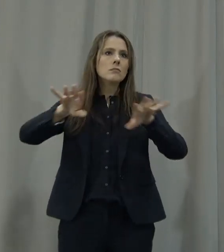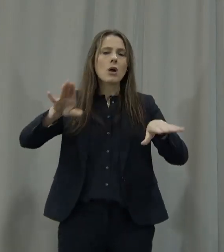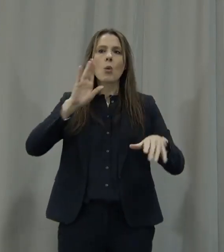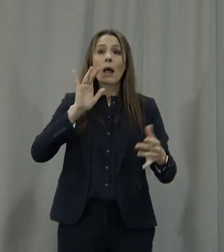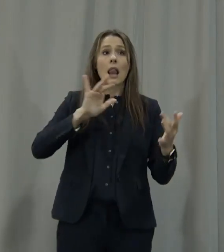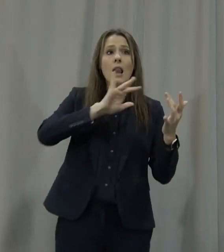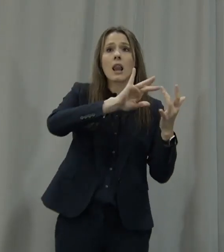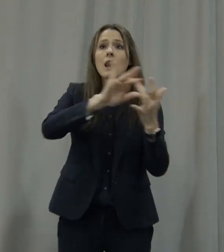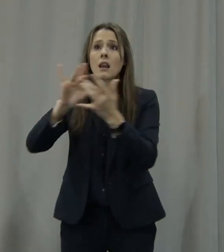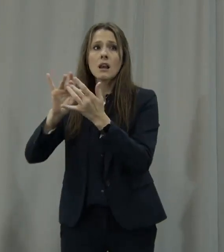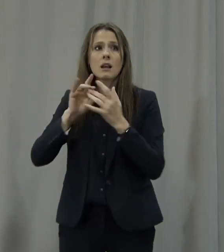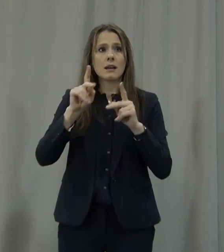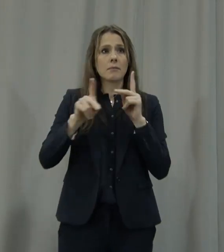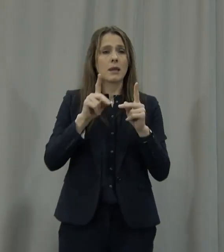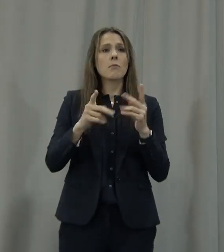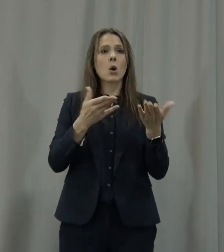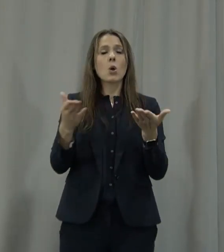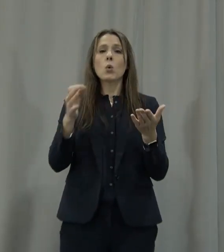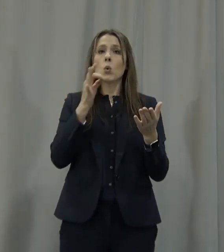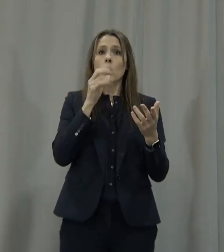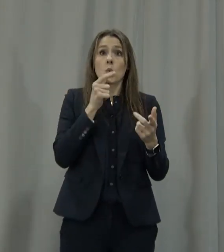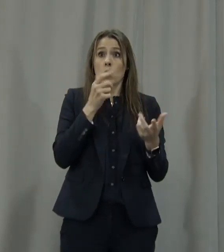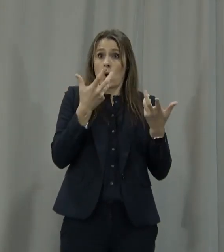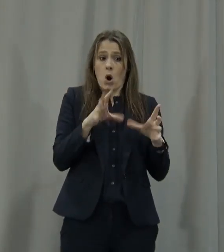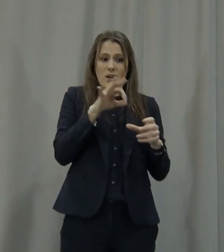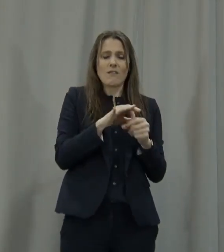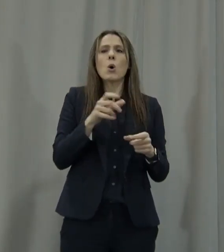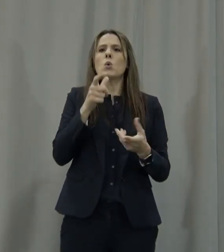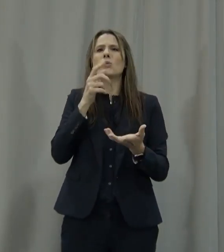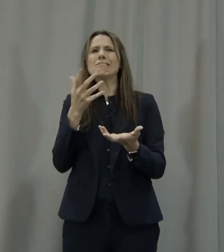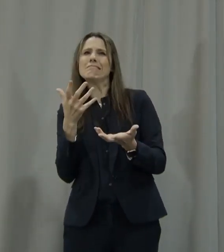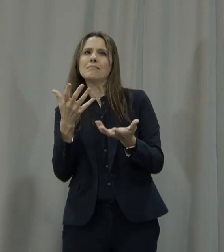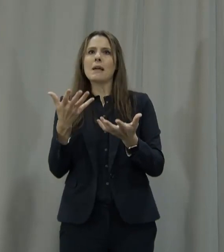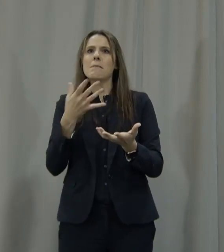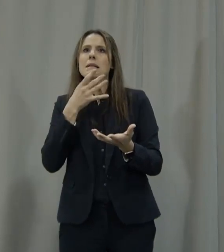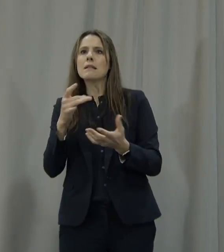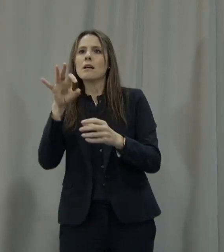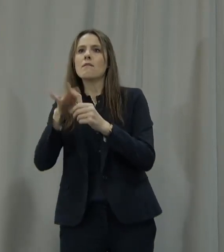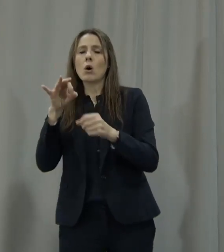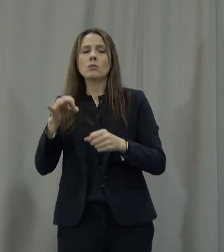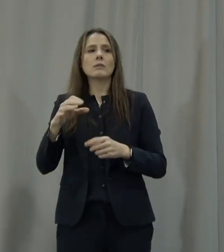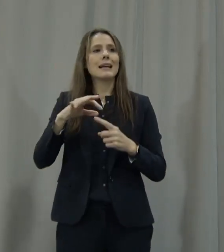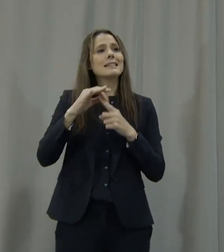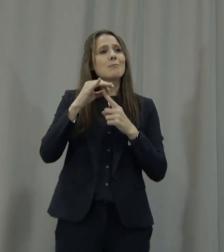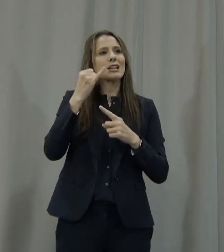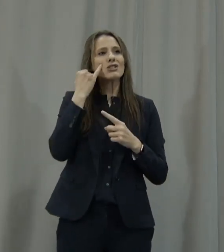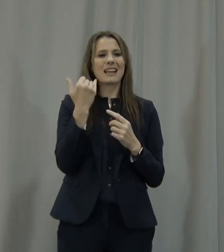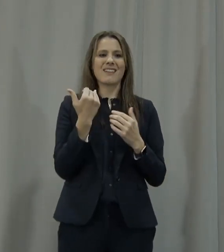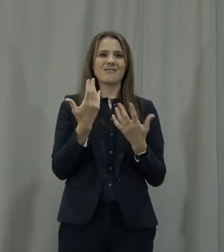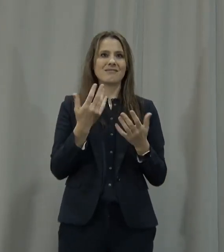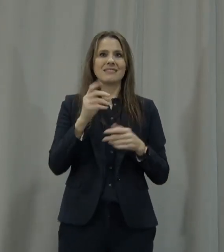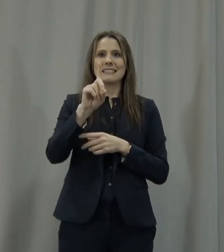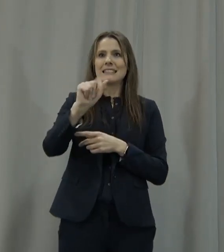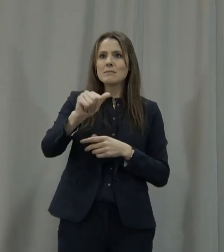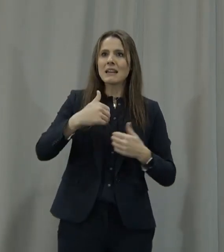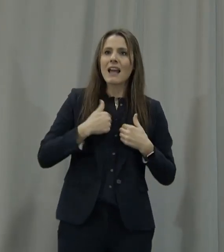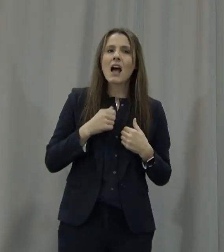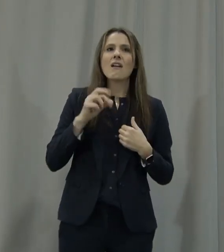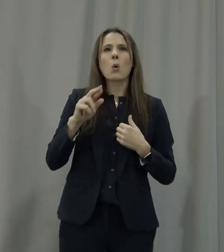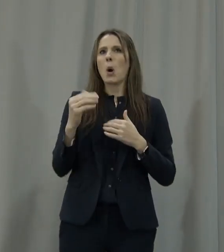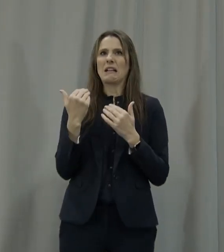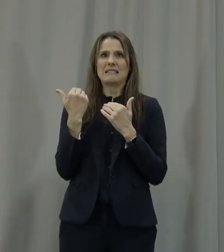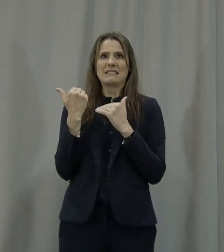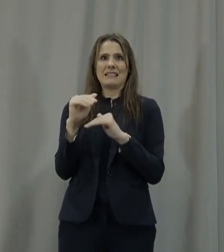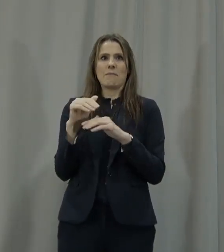out to voters and potential voters, especially those who are disabled or have limited English proficiency. We